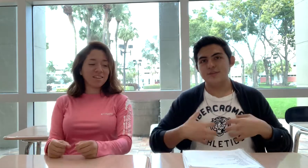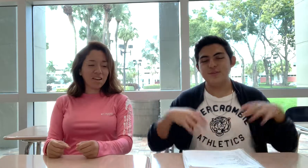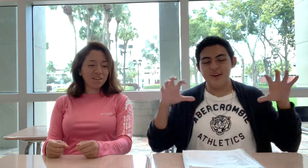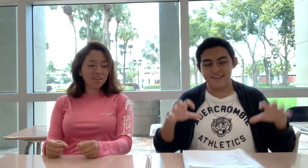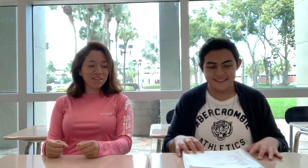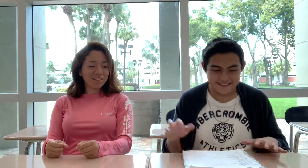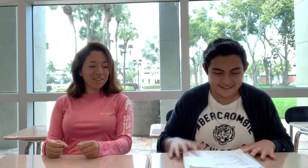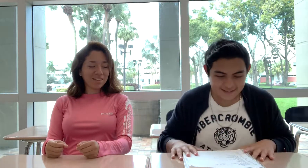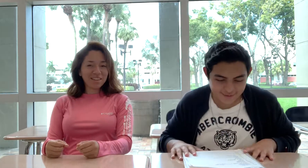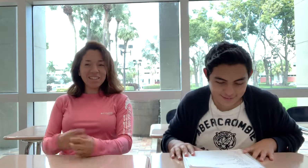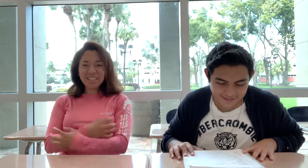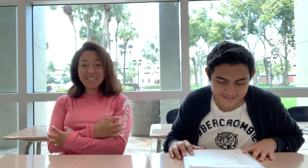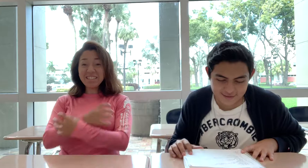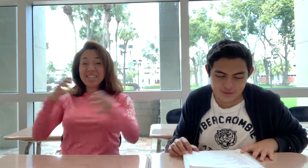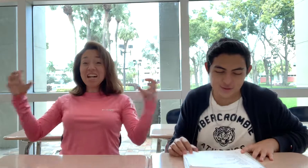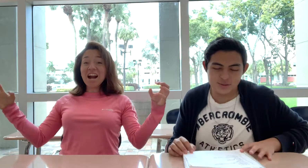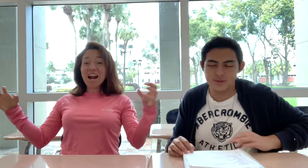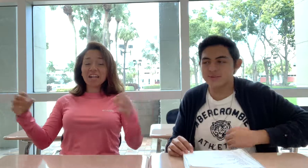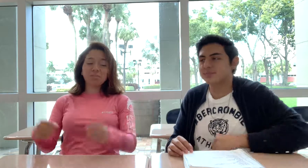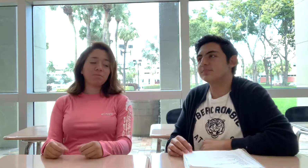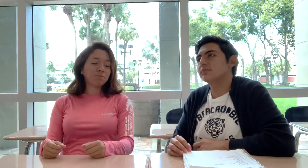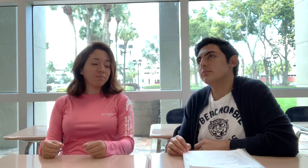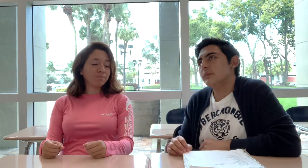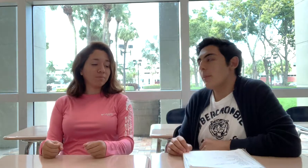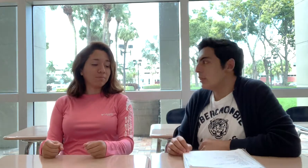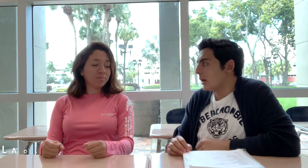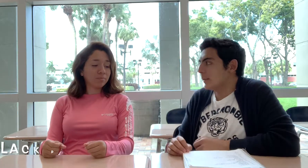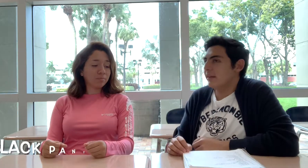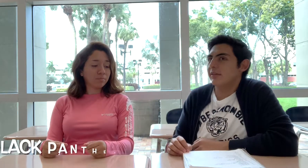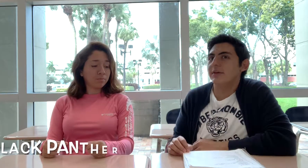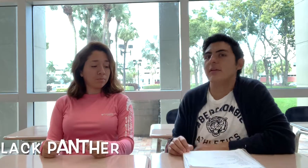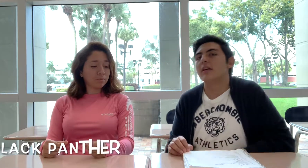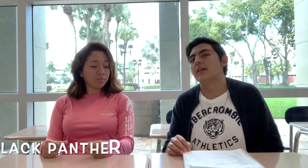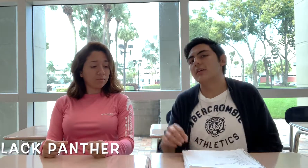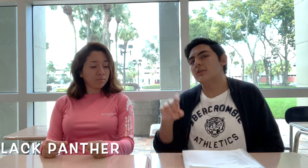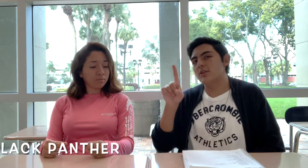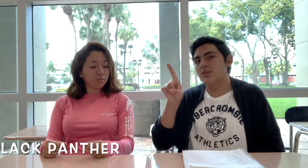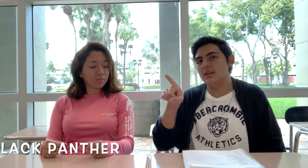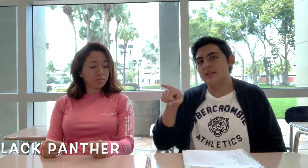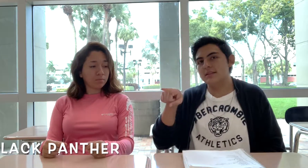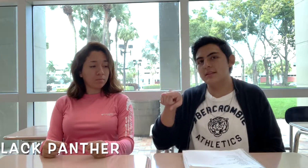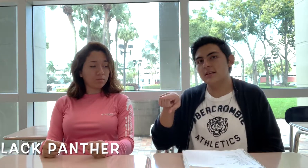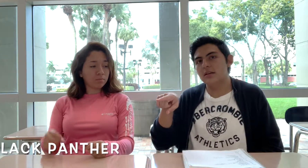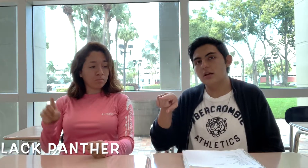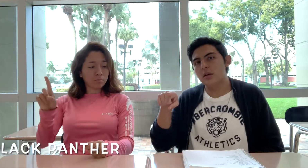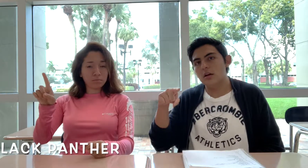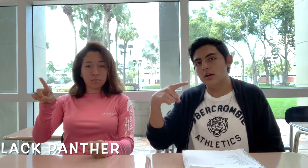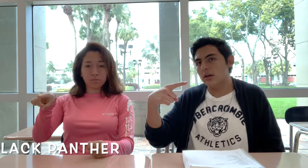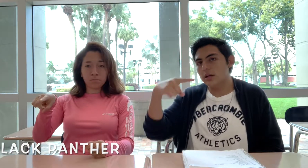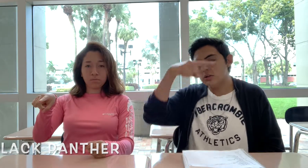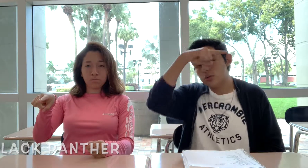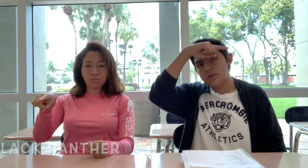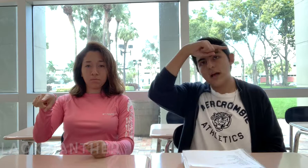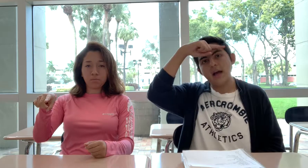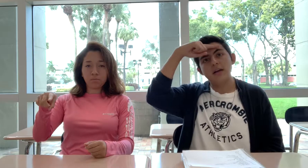Okay. Alright. Okay. Let's do Black Panther. So you do this. And then you do Black.